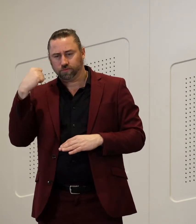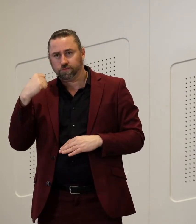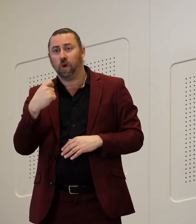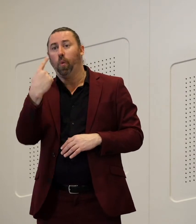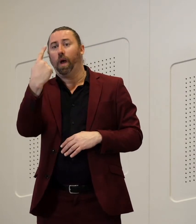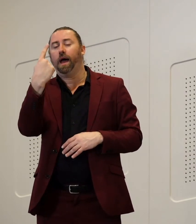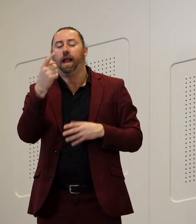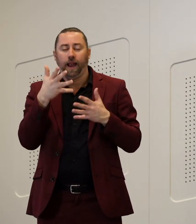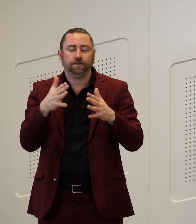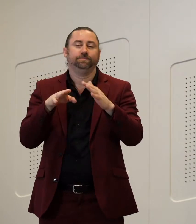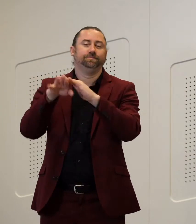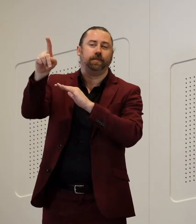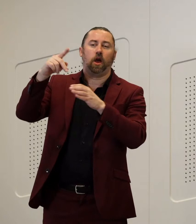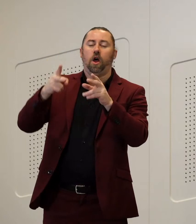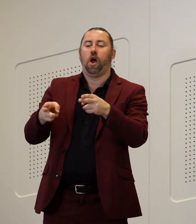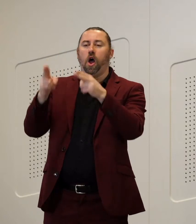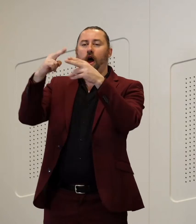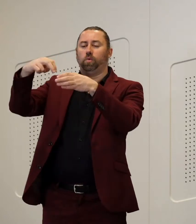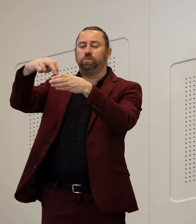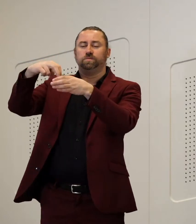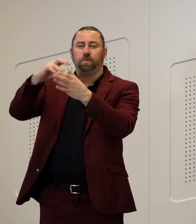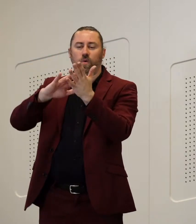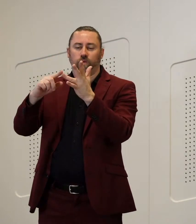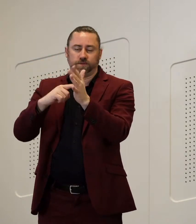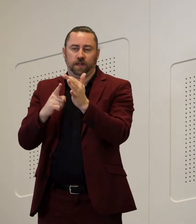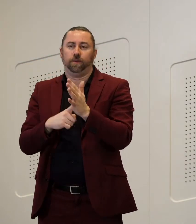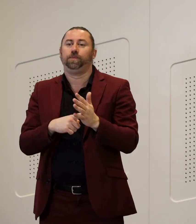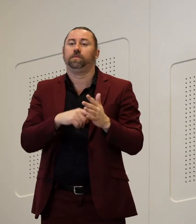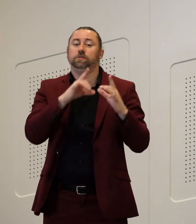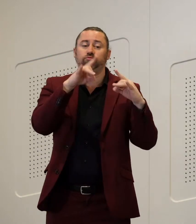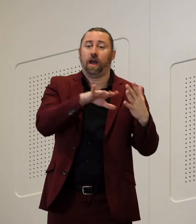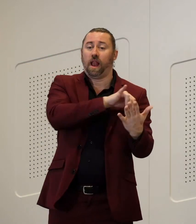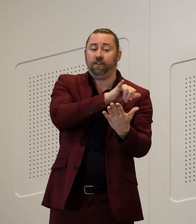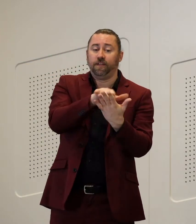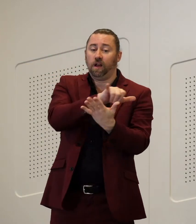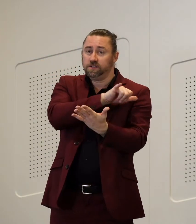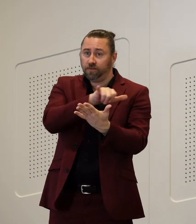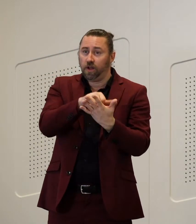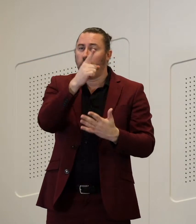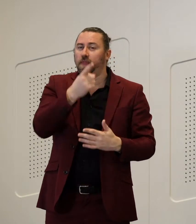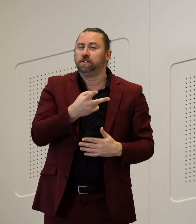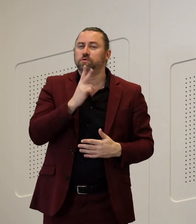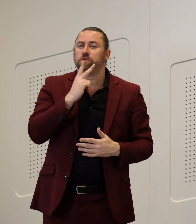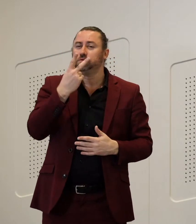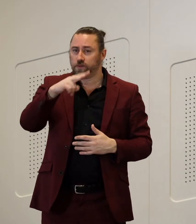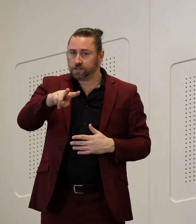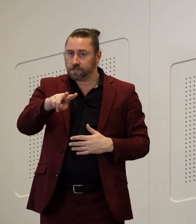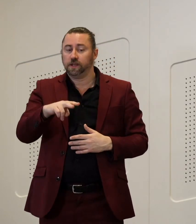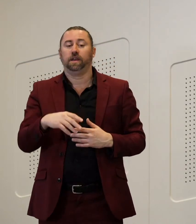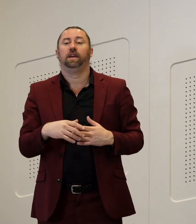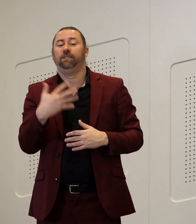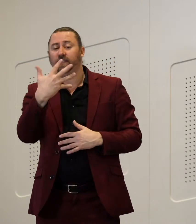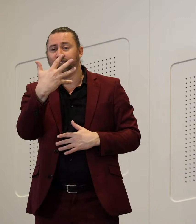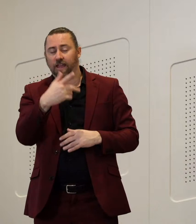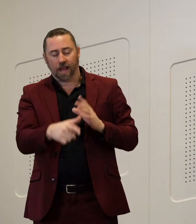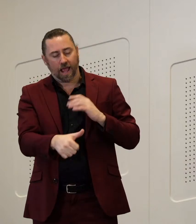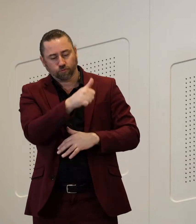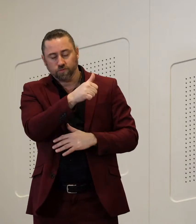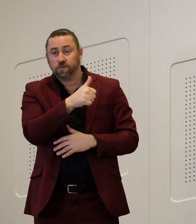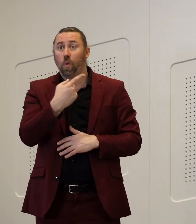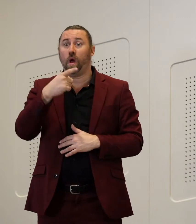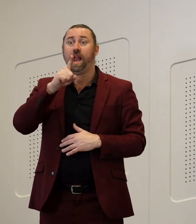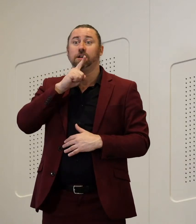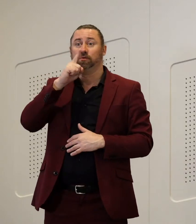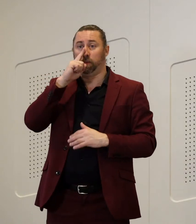placed into quarantine. At our domestic air borders, 1,220 persons processed, 15 refused entry and 100 into